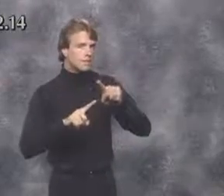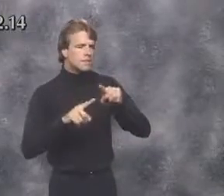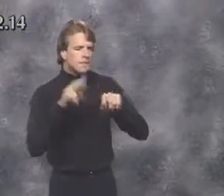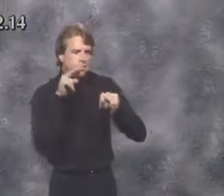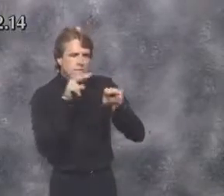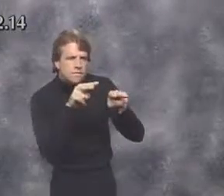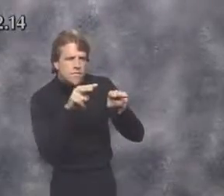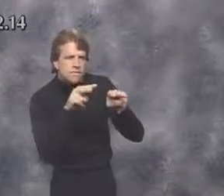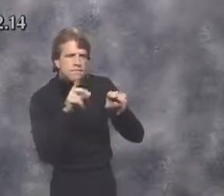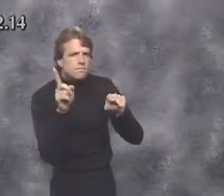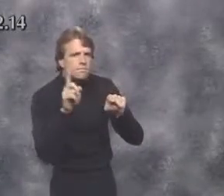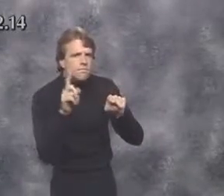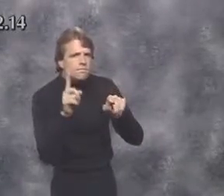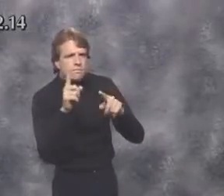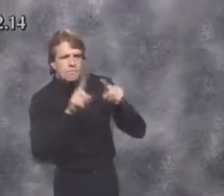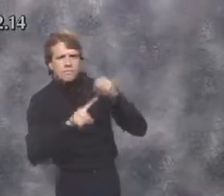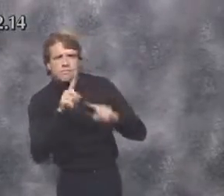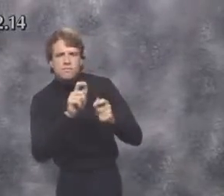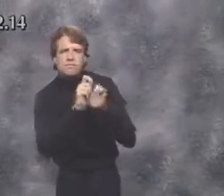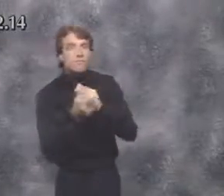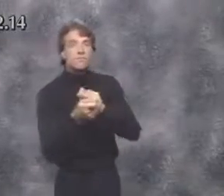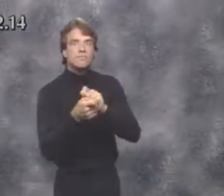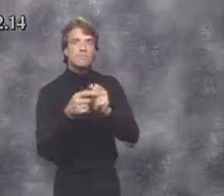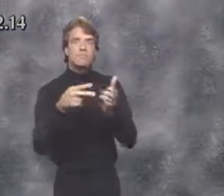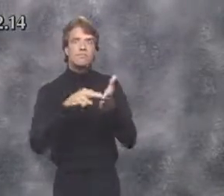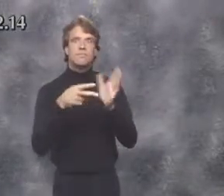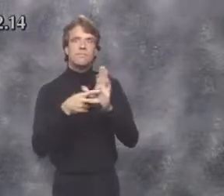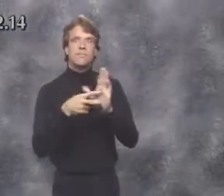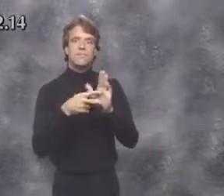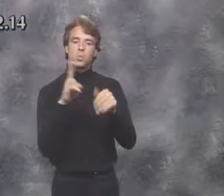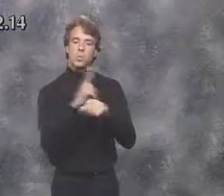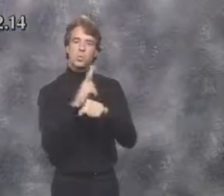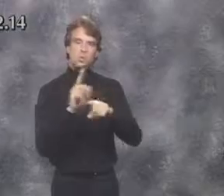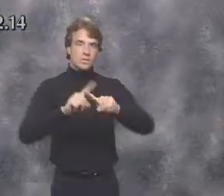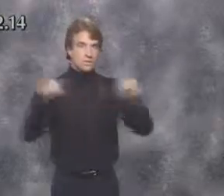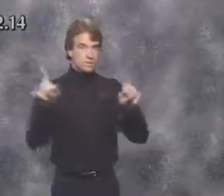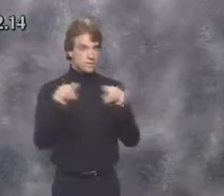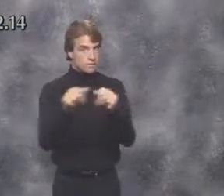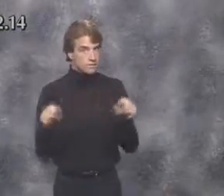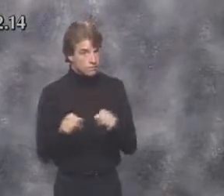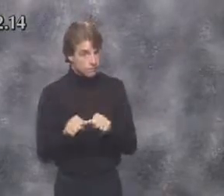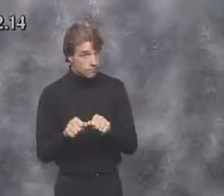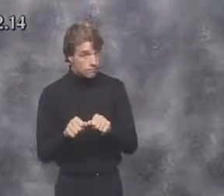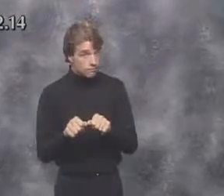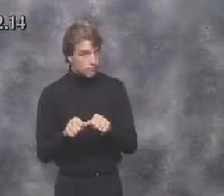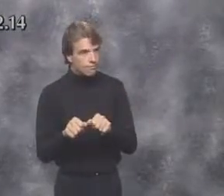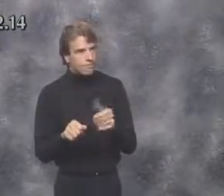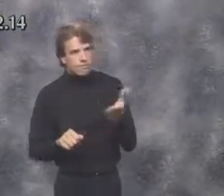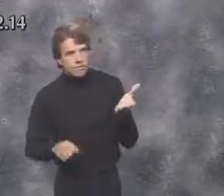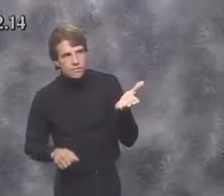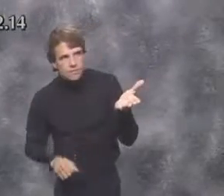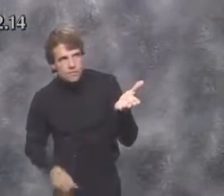mom signs. Watch where she places her sign and how it changes the meaning and uses different